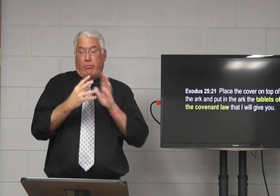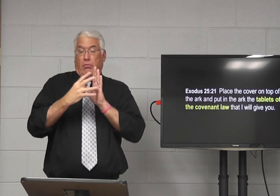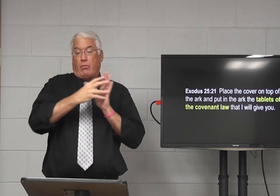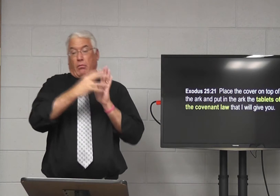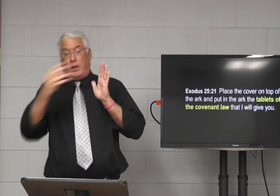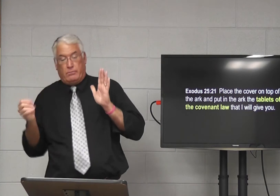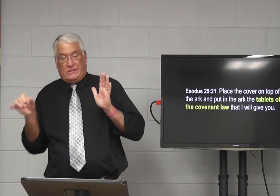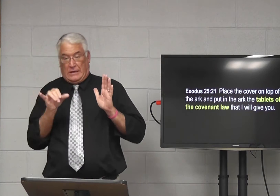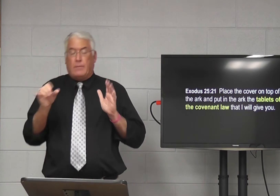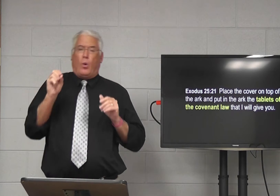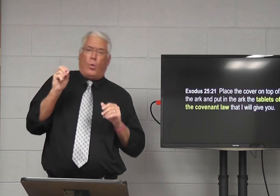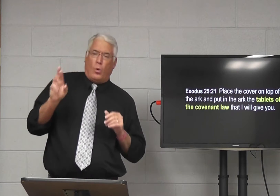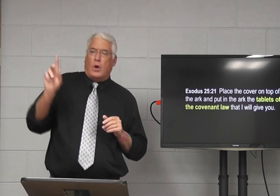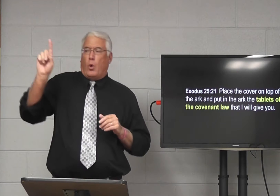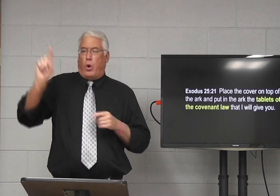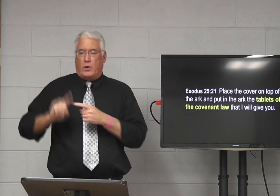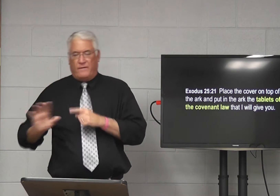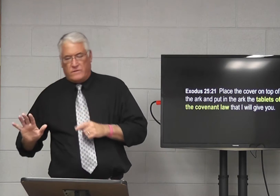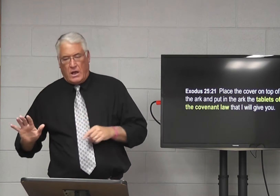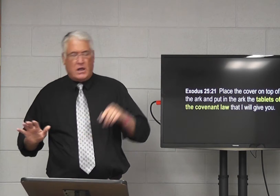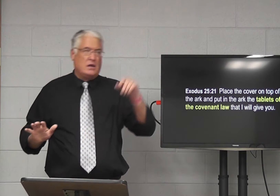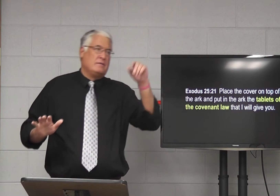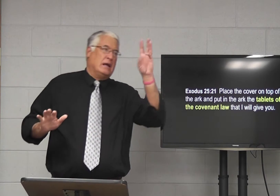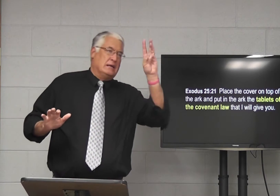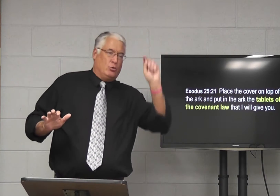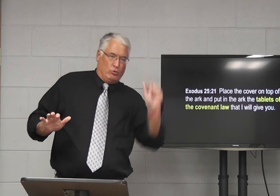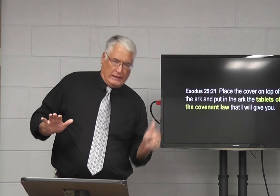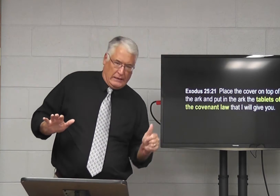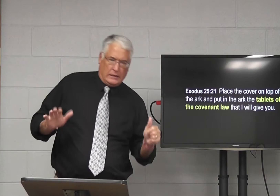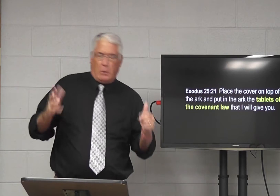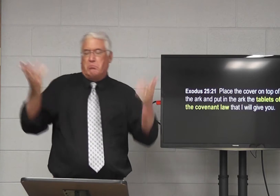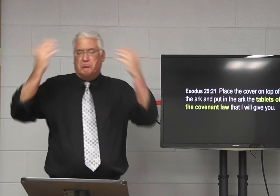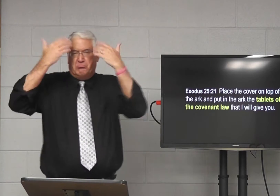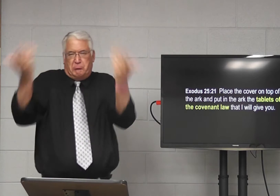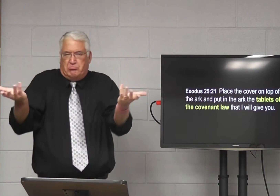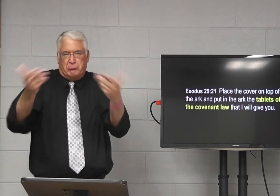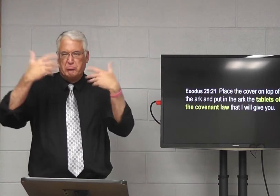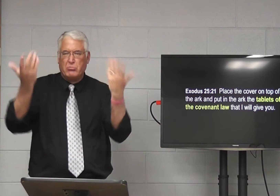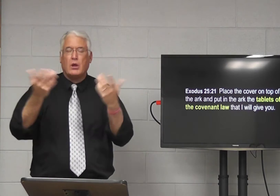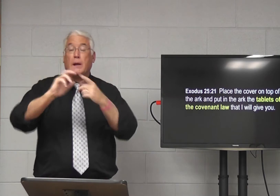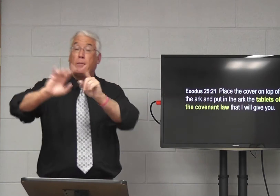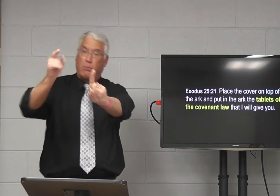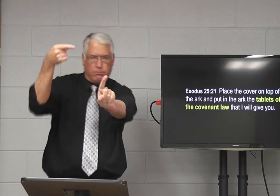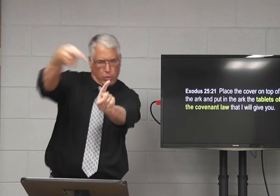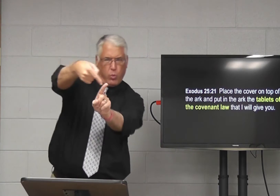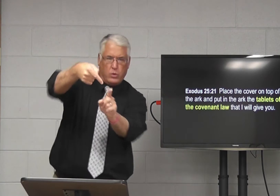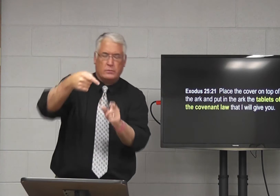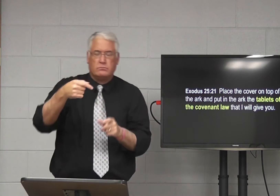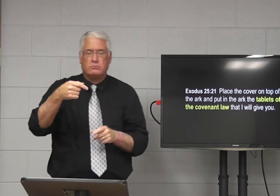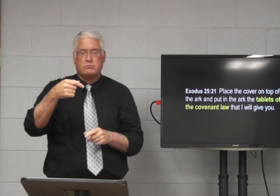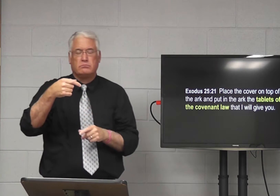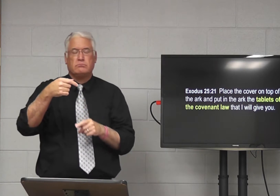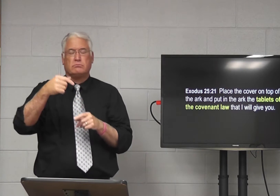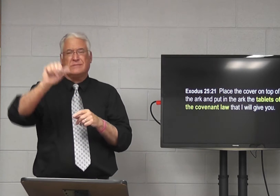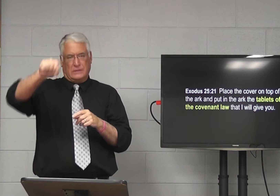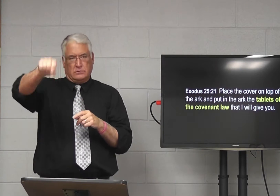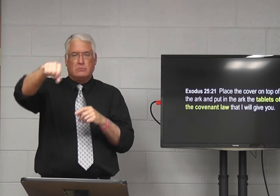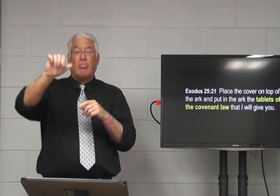if it was the same, or if it was 1 to 5, and then 6 to 10, nobody really knows. But the point of this is